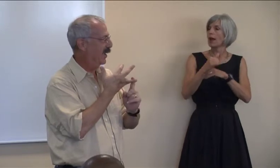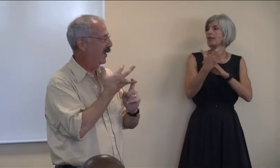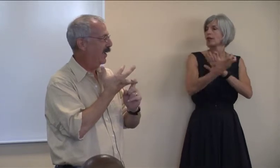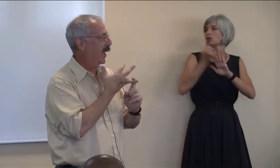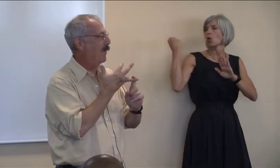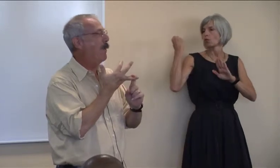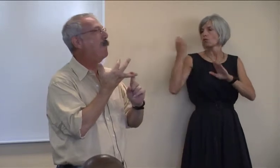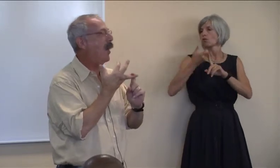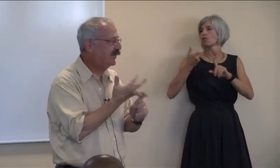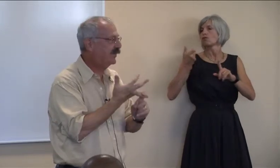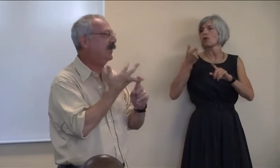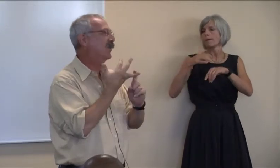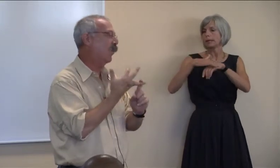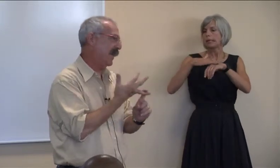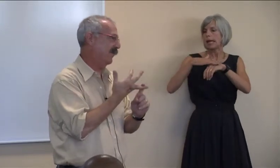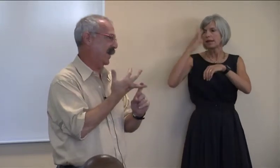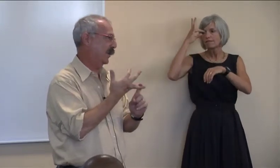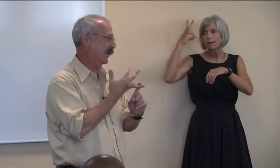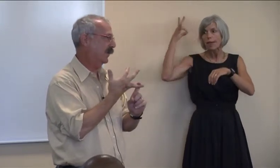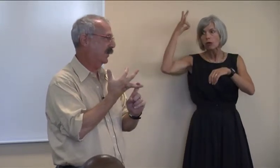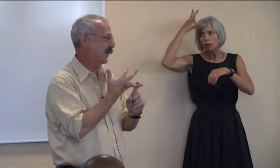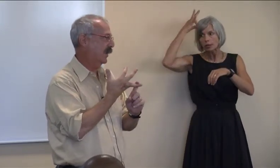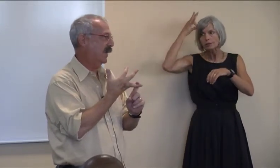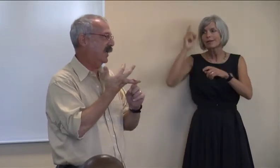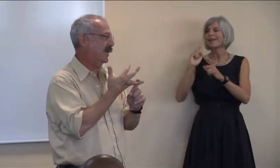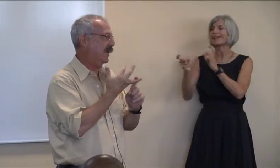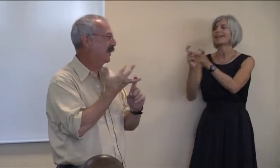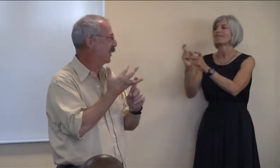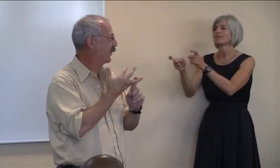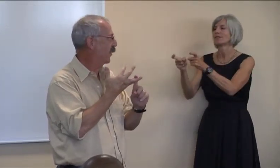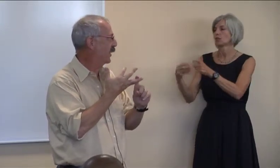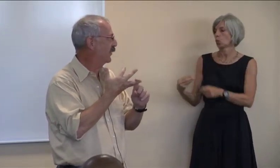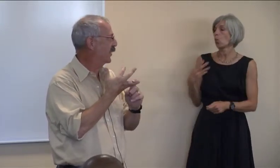redistributed mostly to white families.